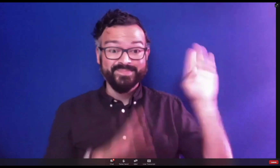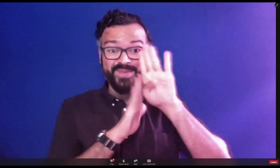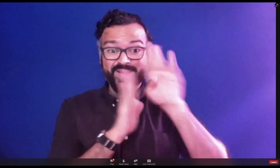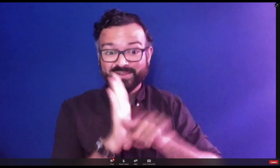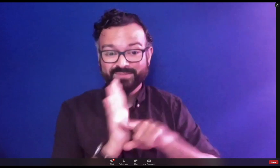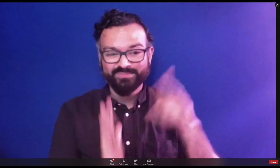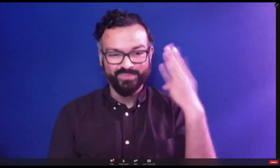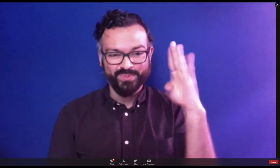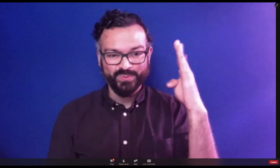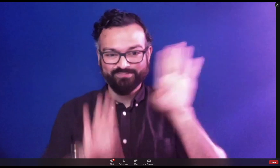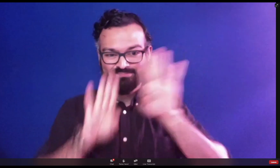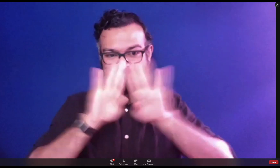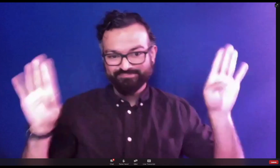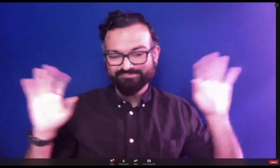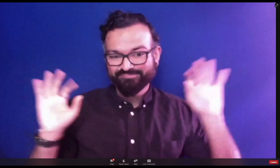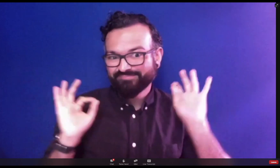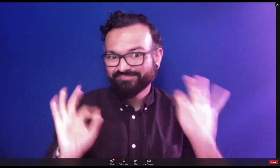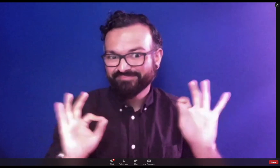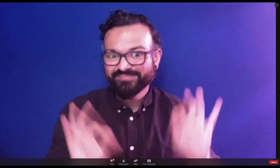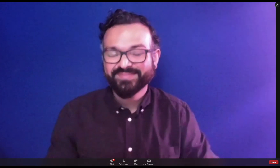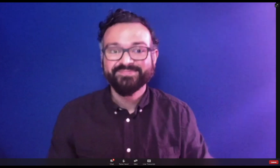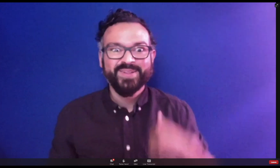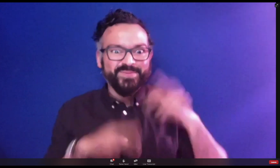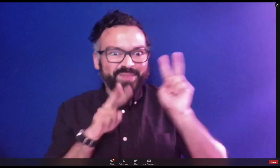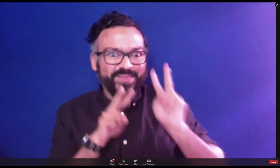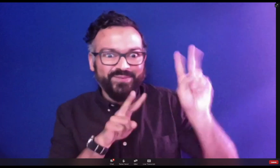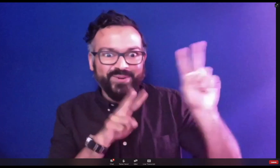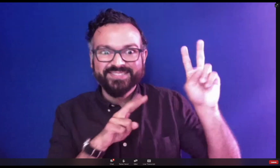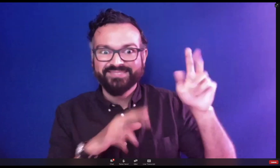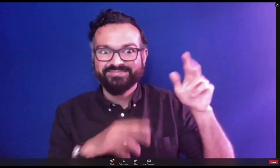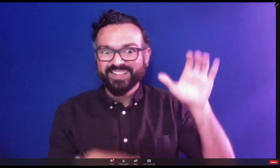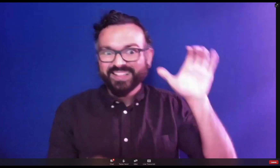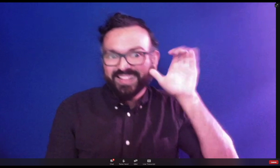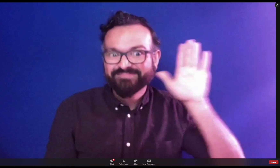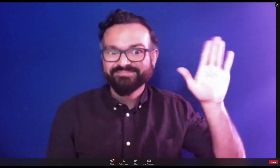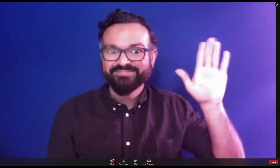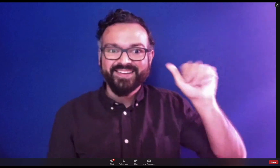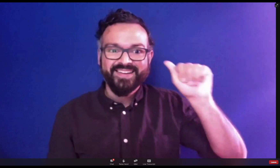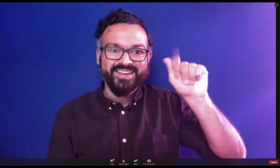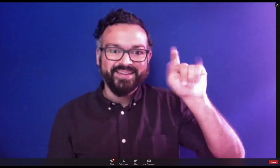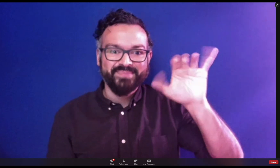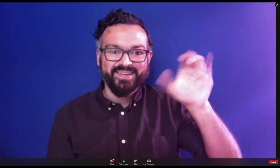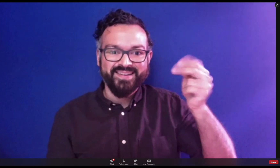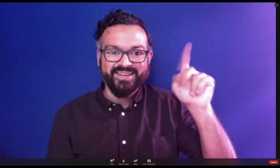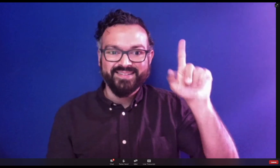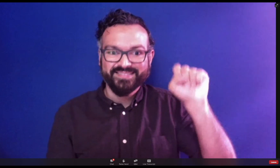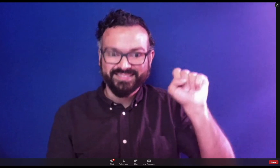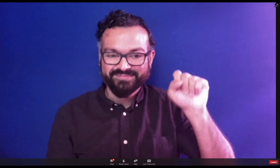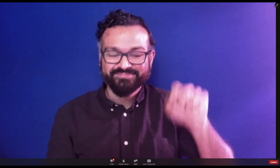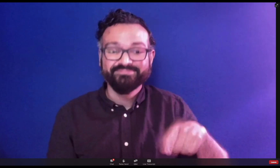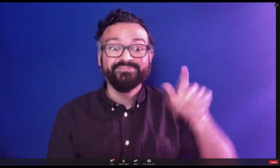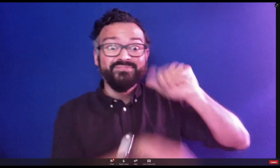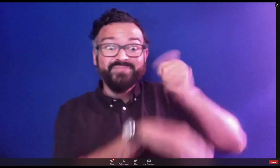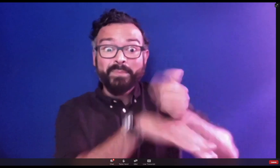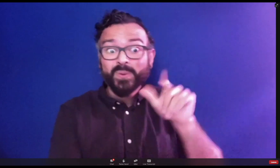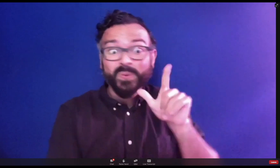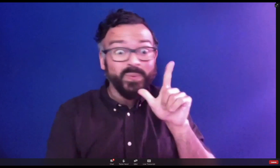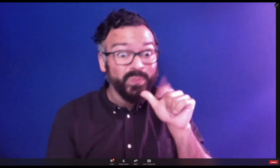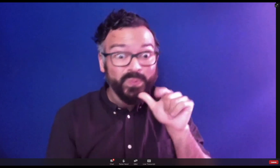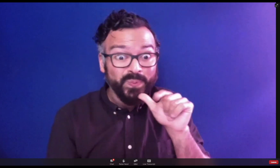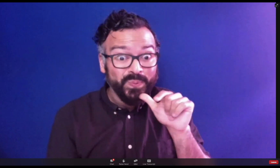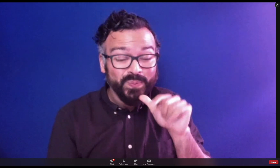to listening to Atomic Hands presentation. This program was set up by